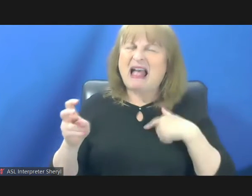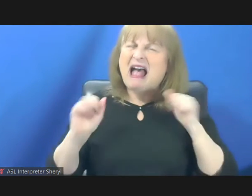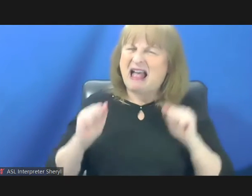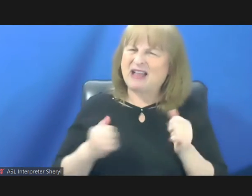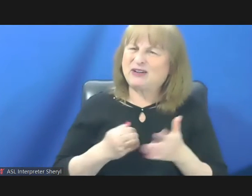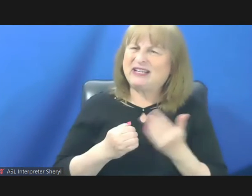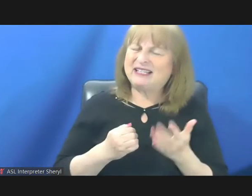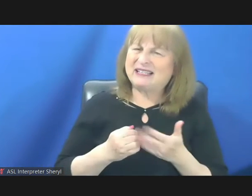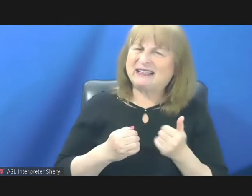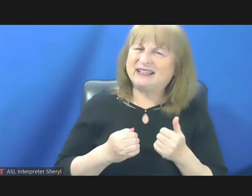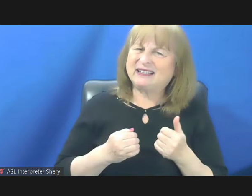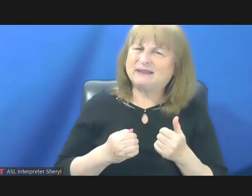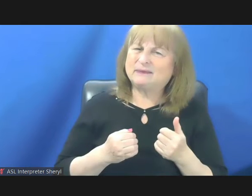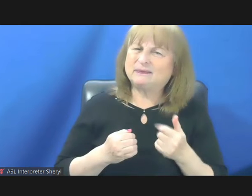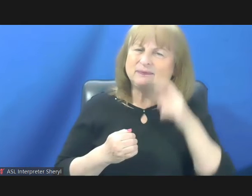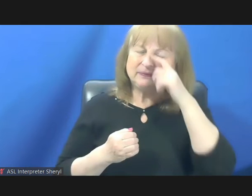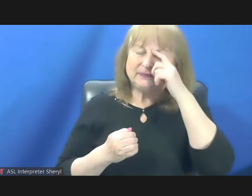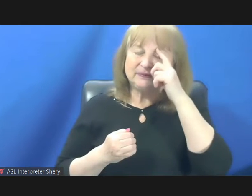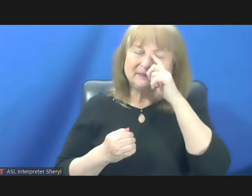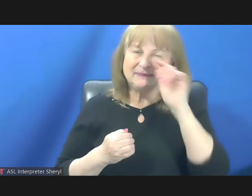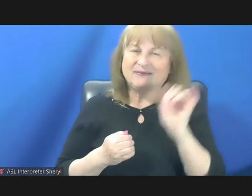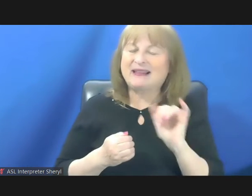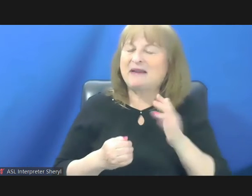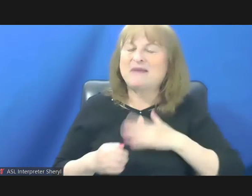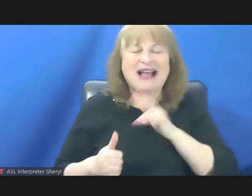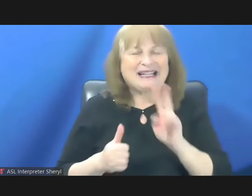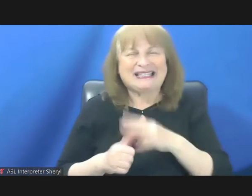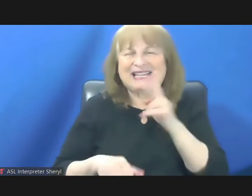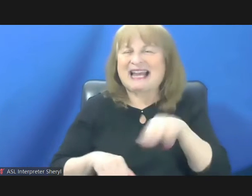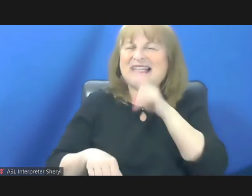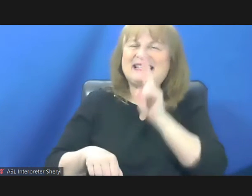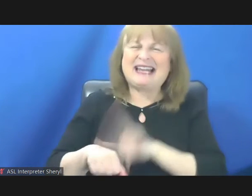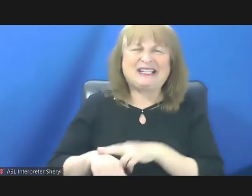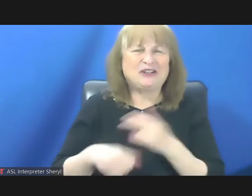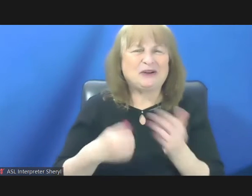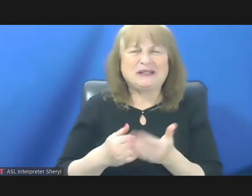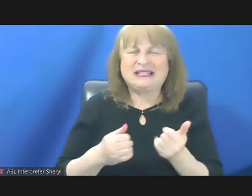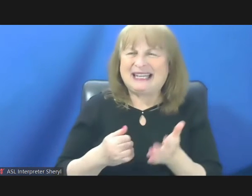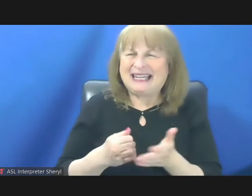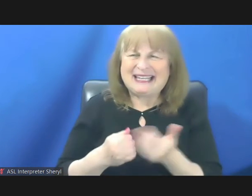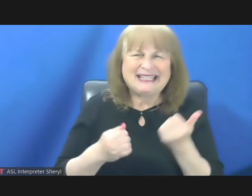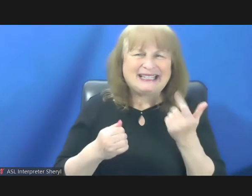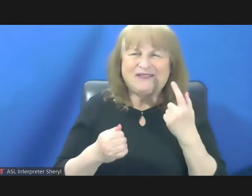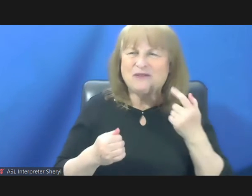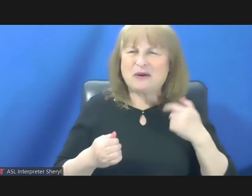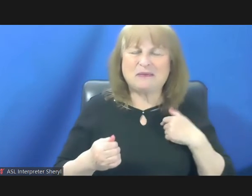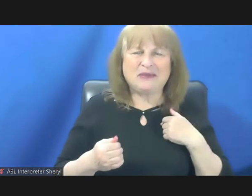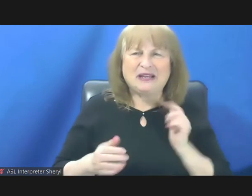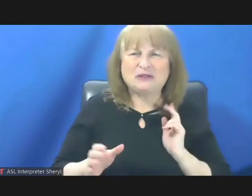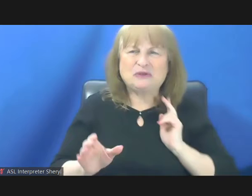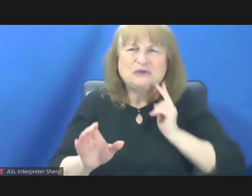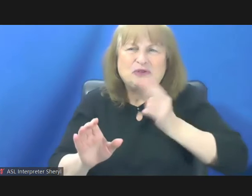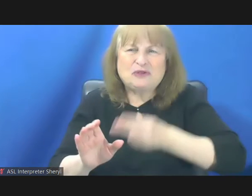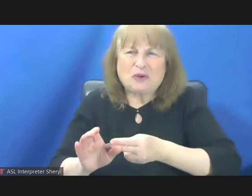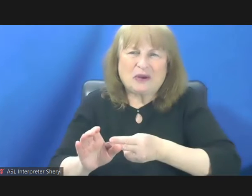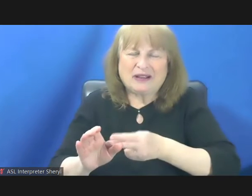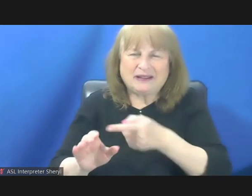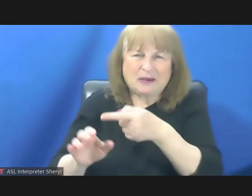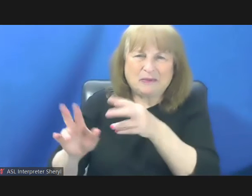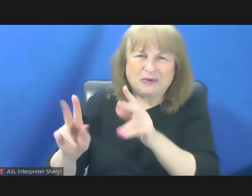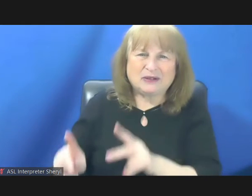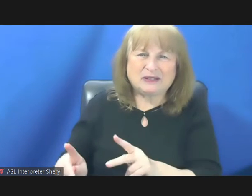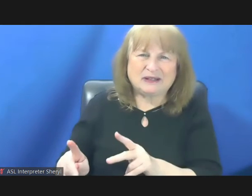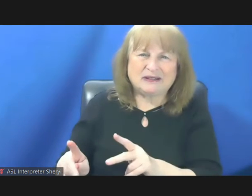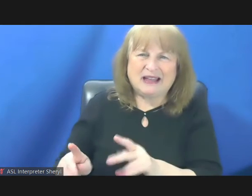I could do it as if it was my second nature. It was very easy to really join somebody who was